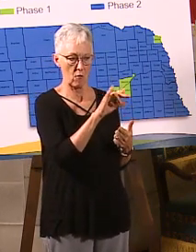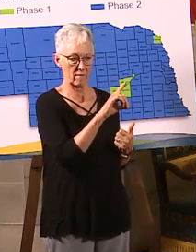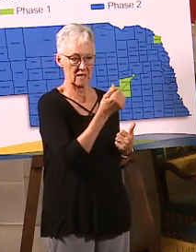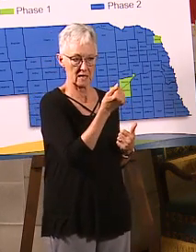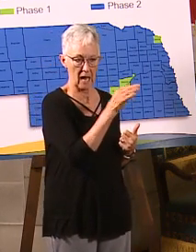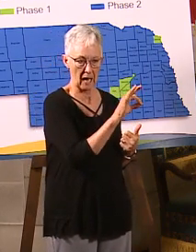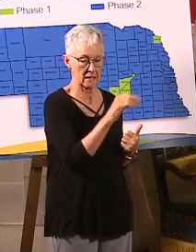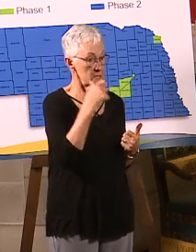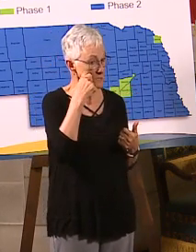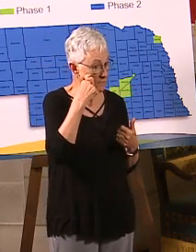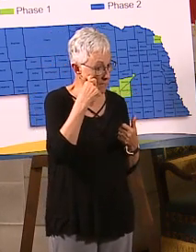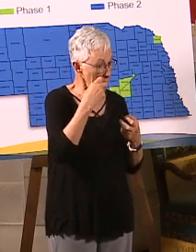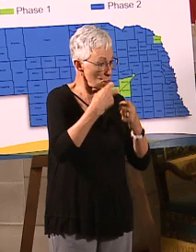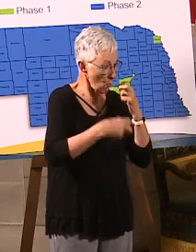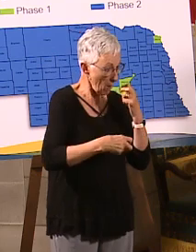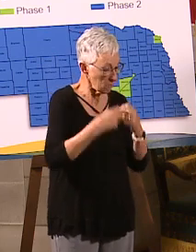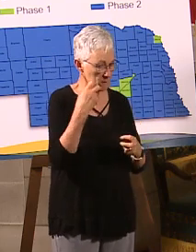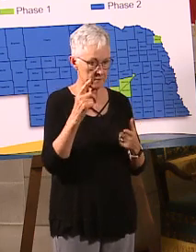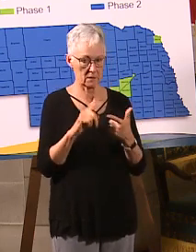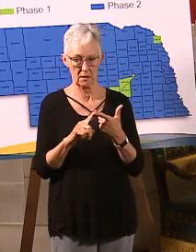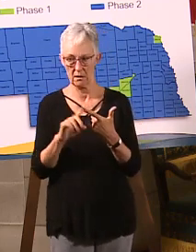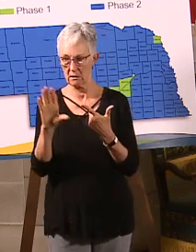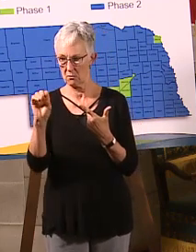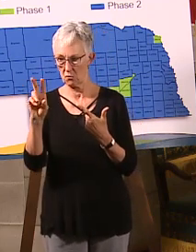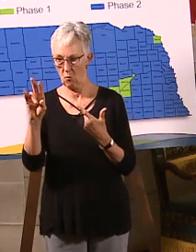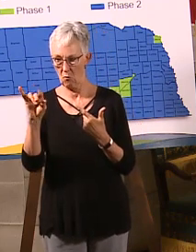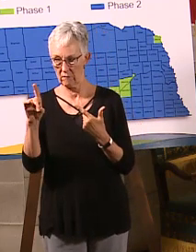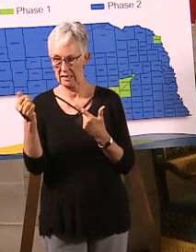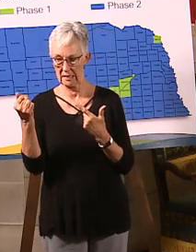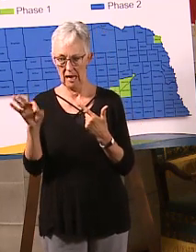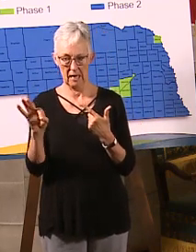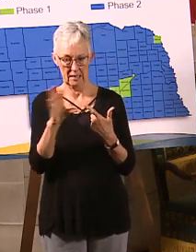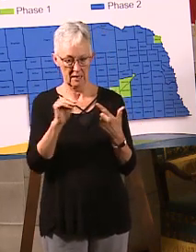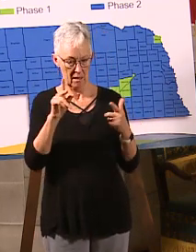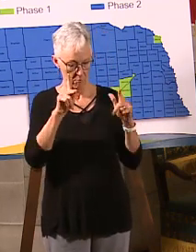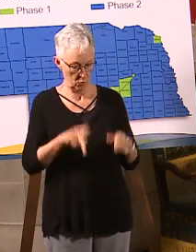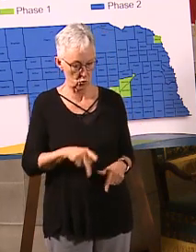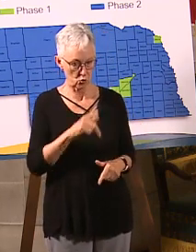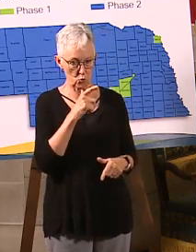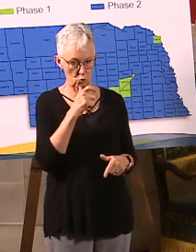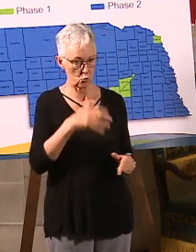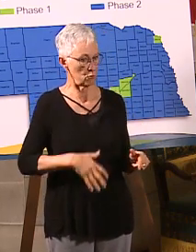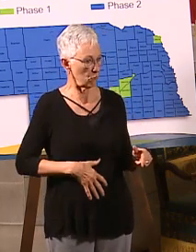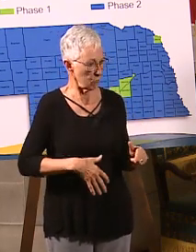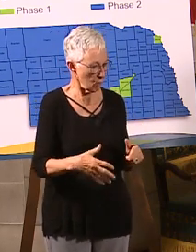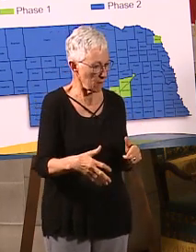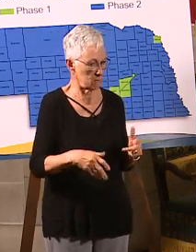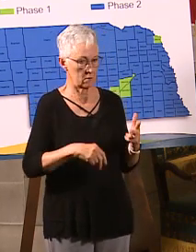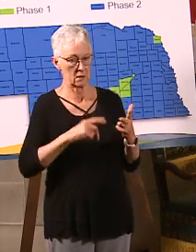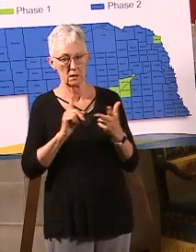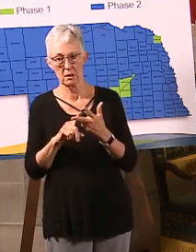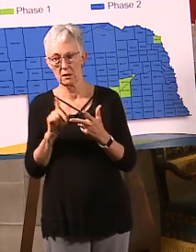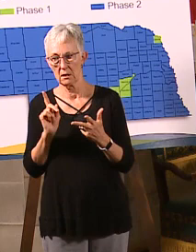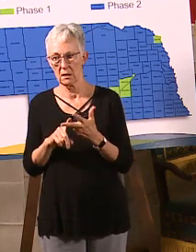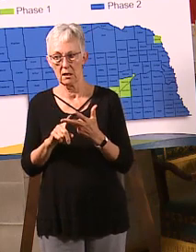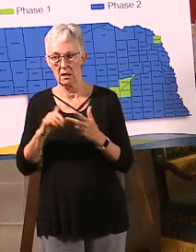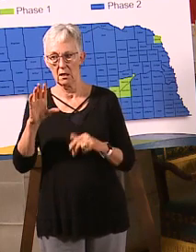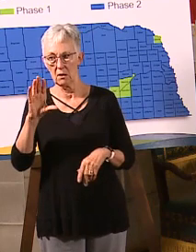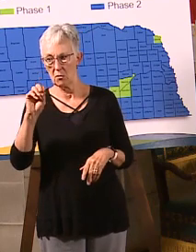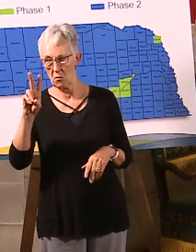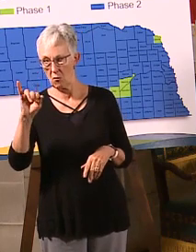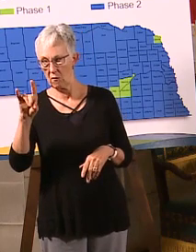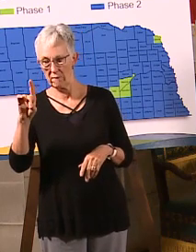caring for an obstetrics patient, when it comes to caring for kids. Lots of opportunities that exist in specific